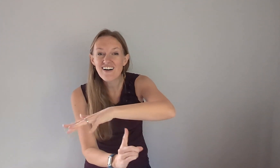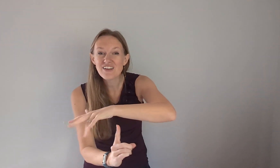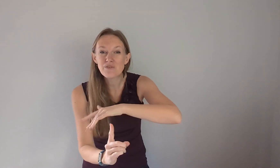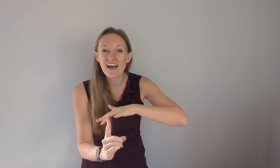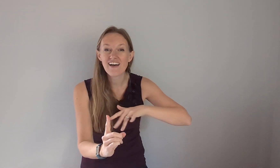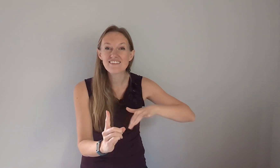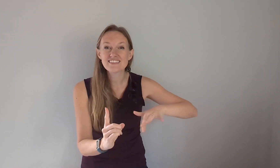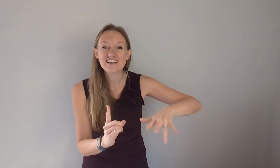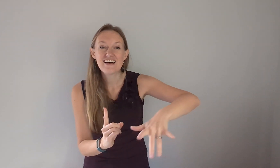all around,